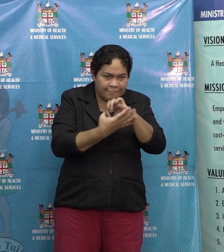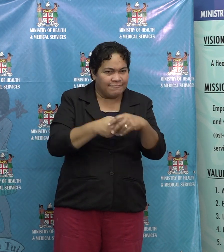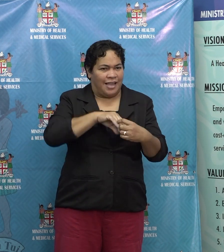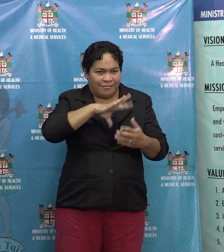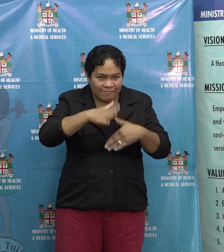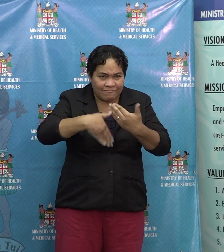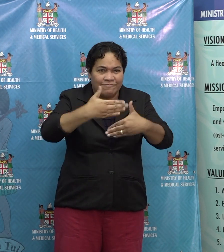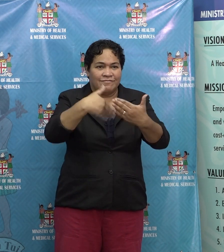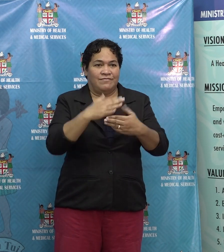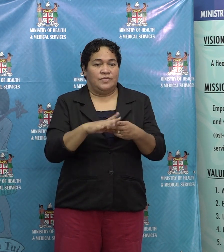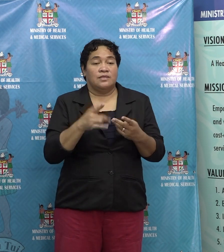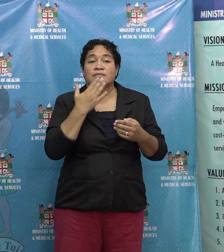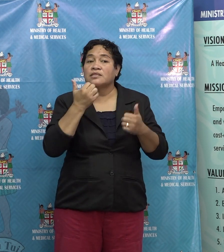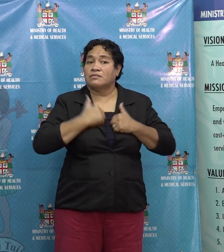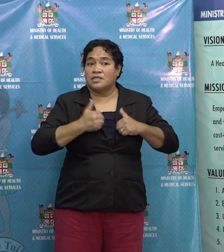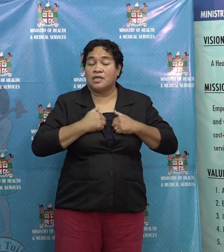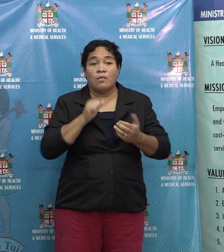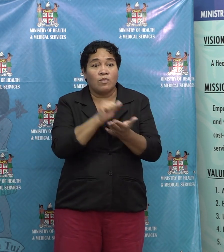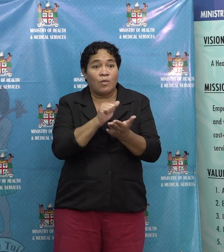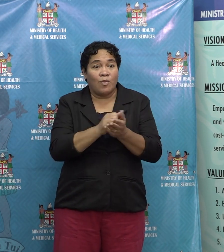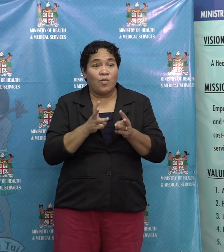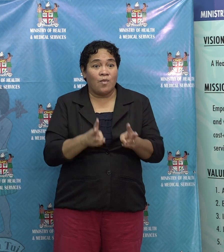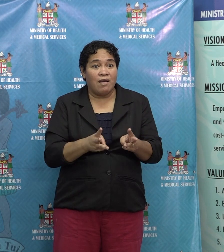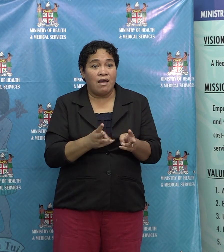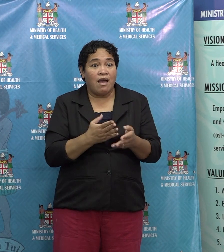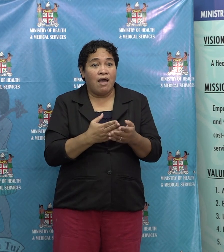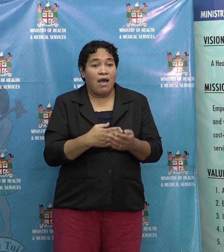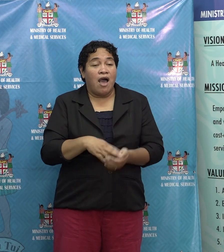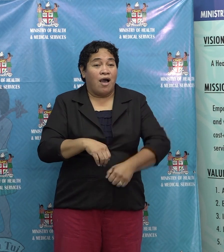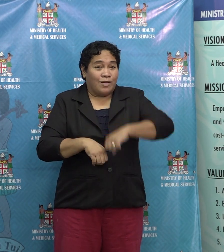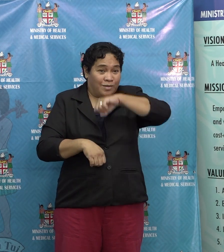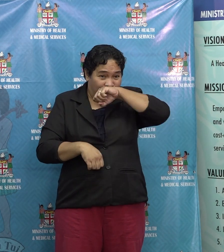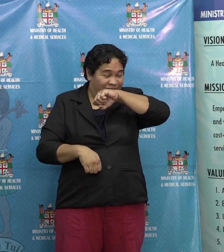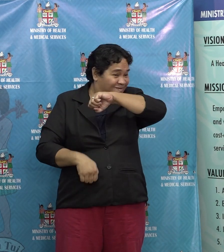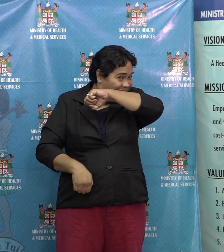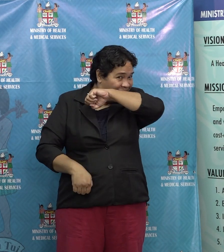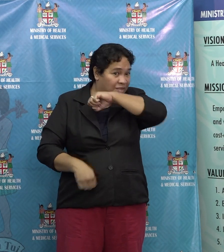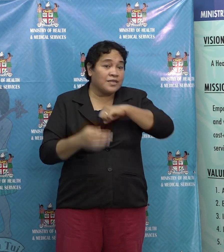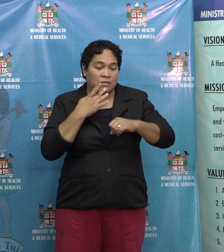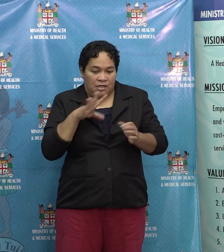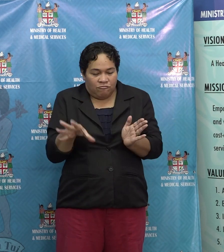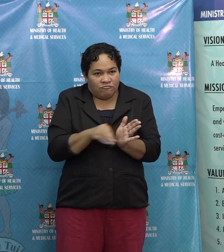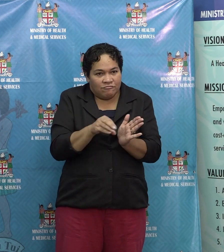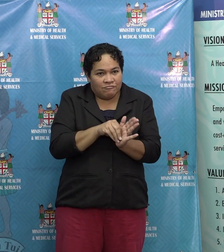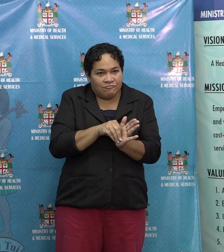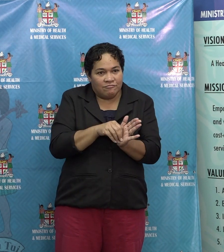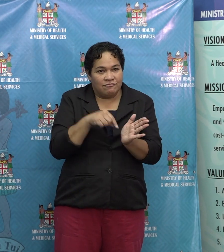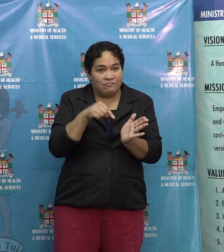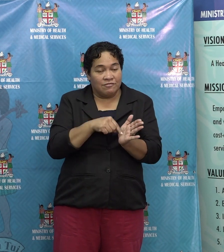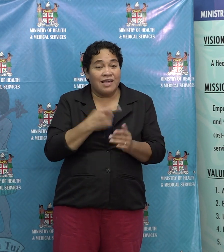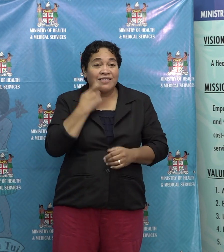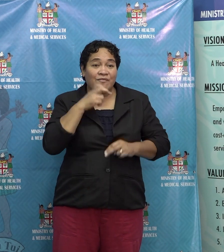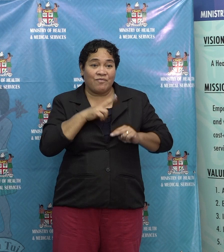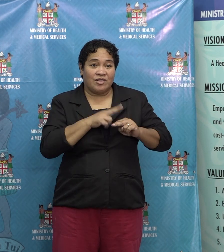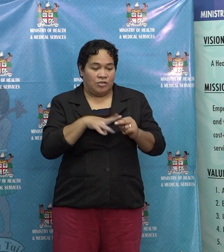regularly, practice the correct way to cough and sneeze, download and activate the Care Fiji